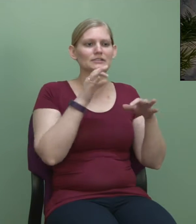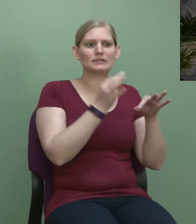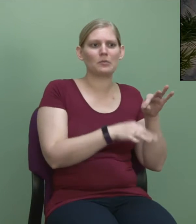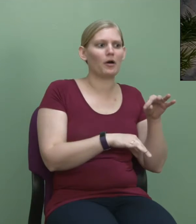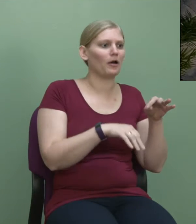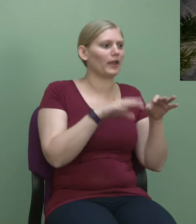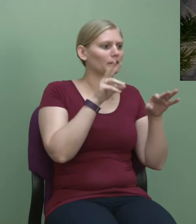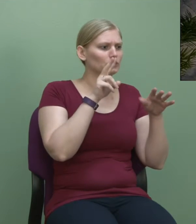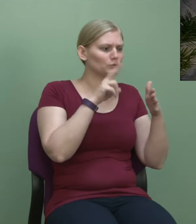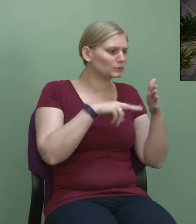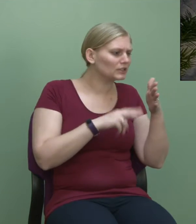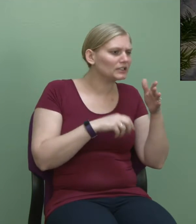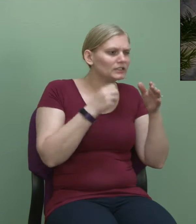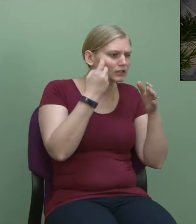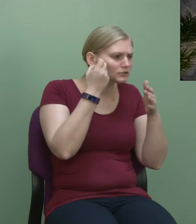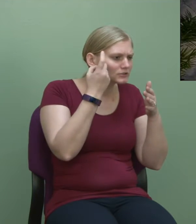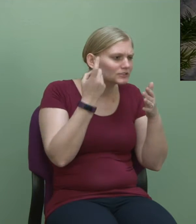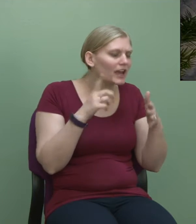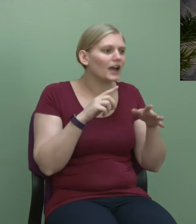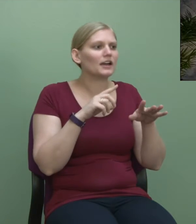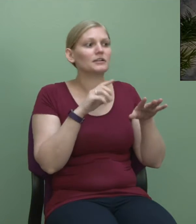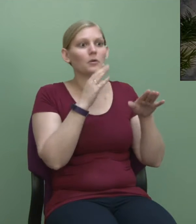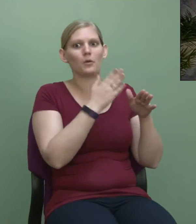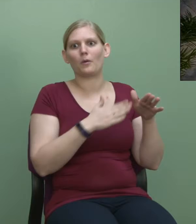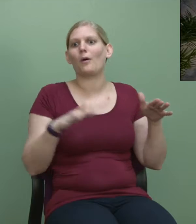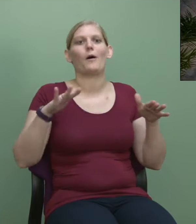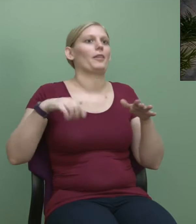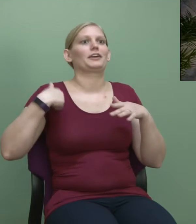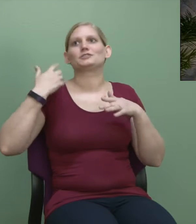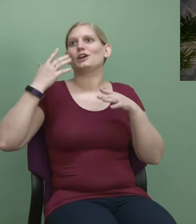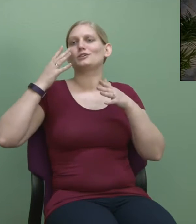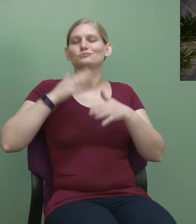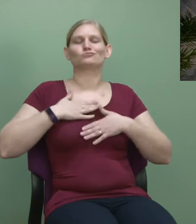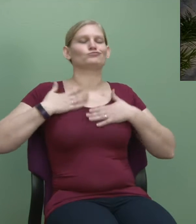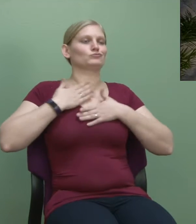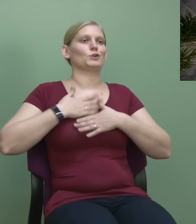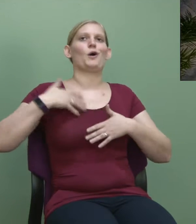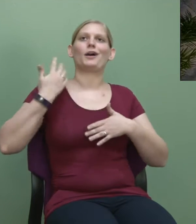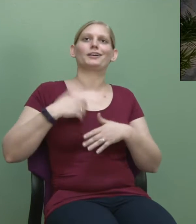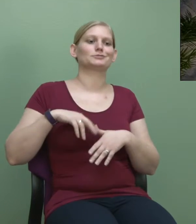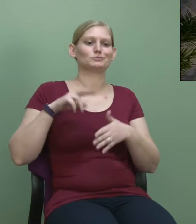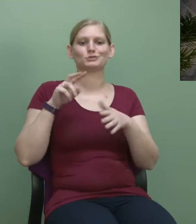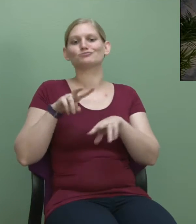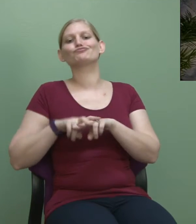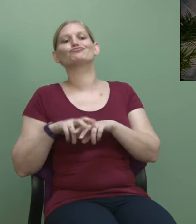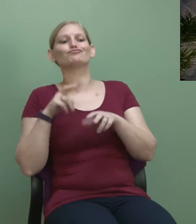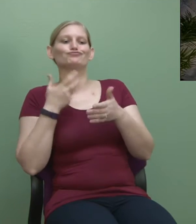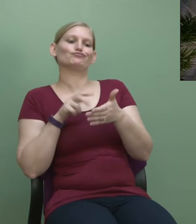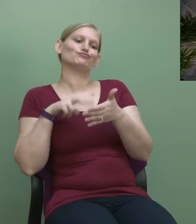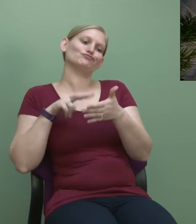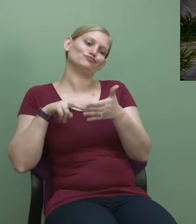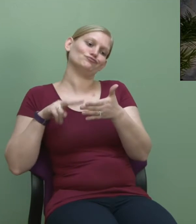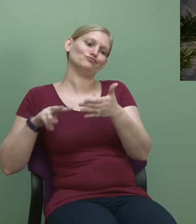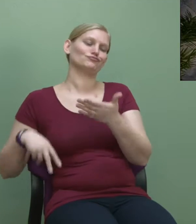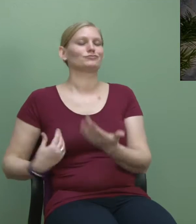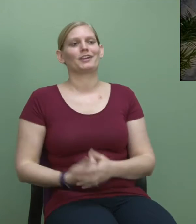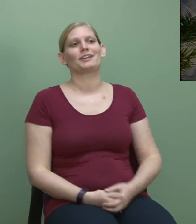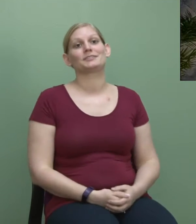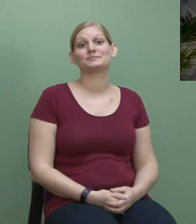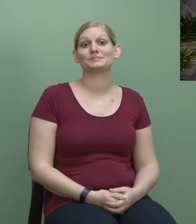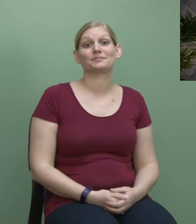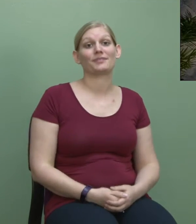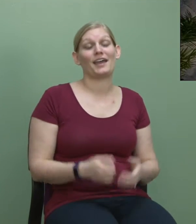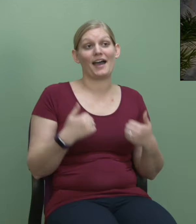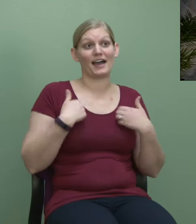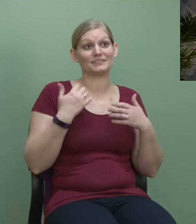get by and understand the world around us to be able to enjoy reading and use it as a leisure activity. As we have little ones